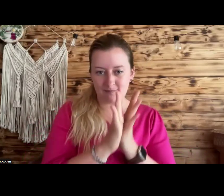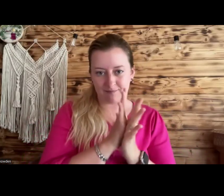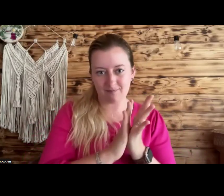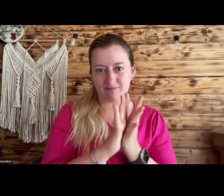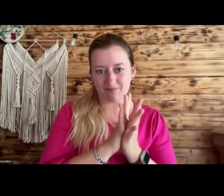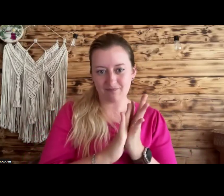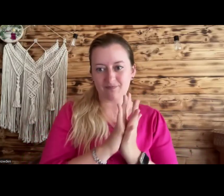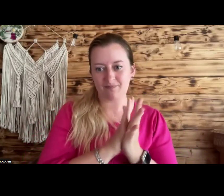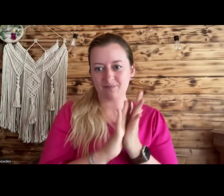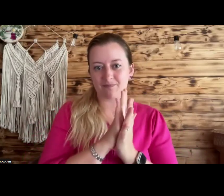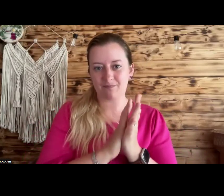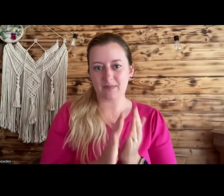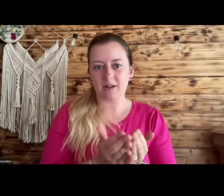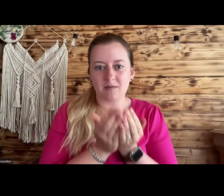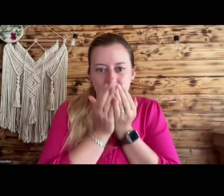together